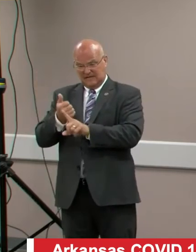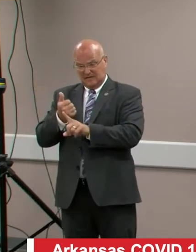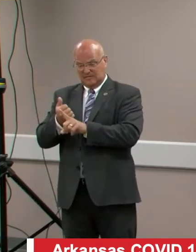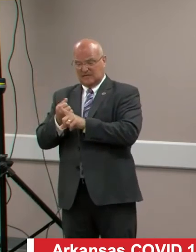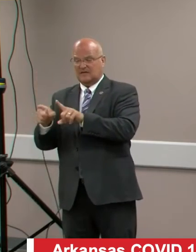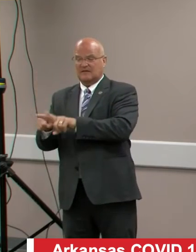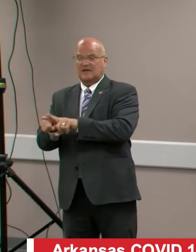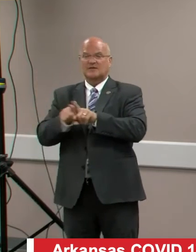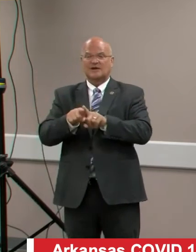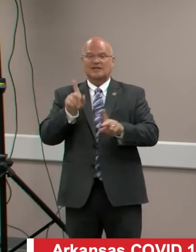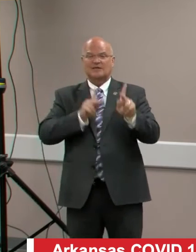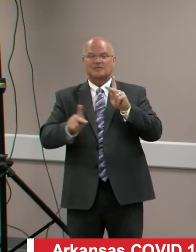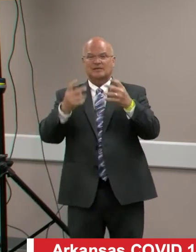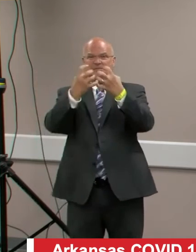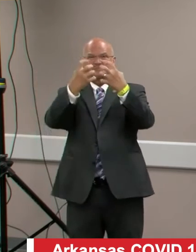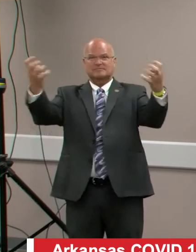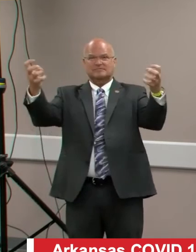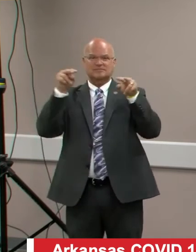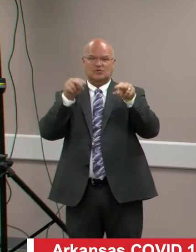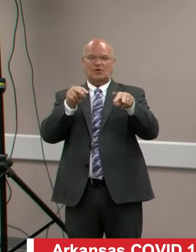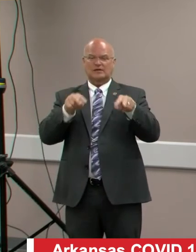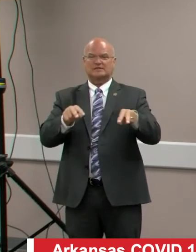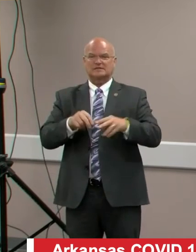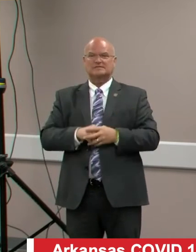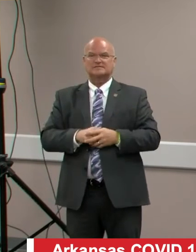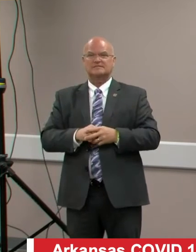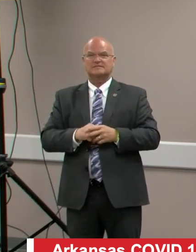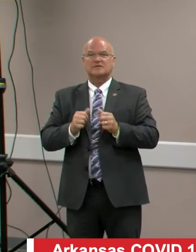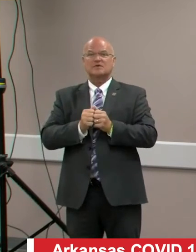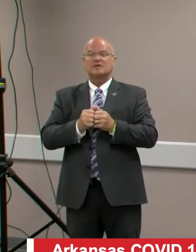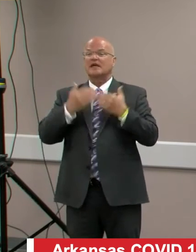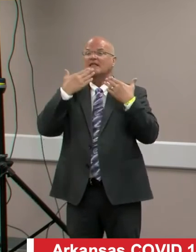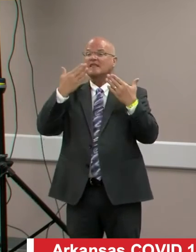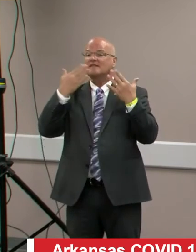well as those that come to watch them. With that,